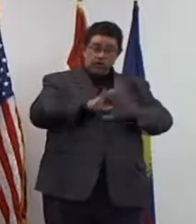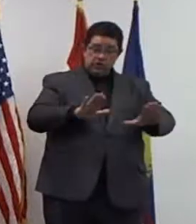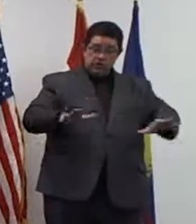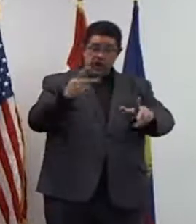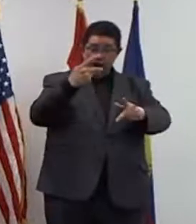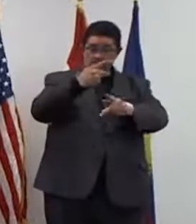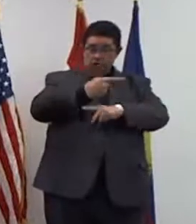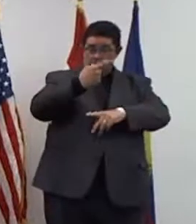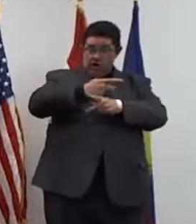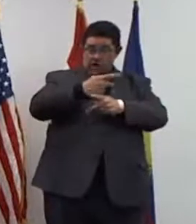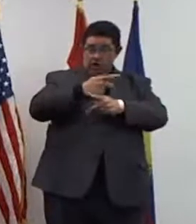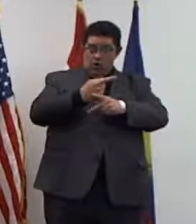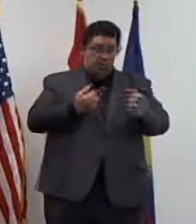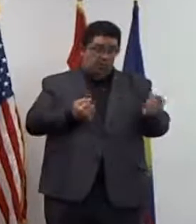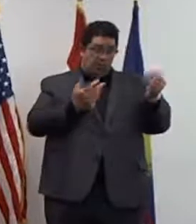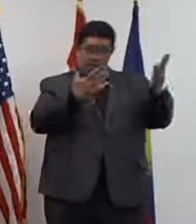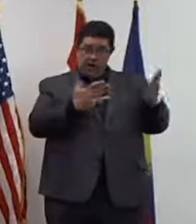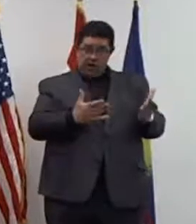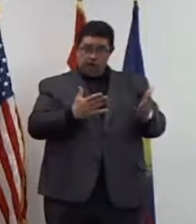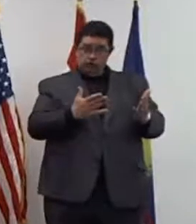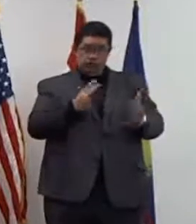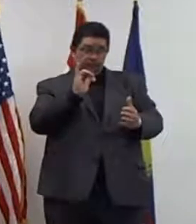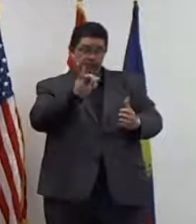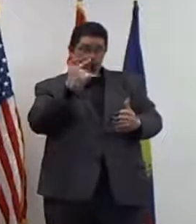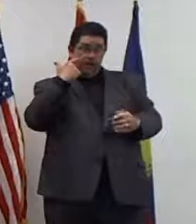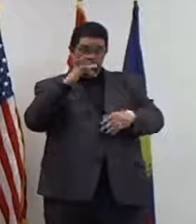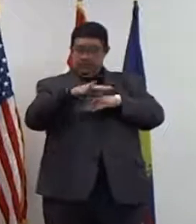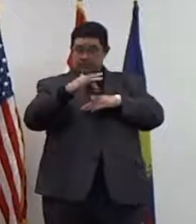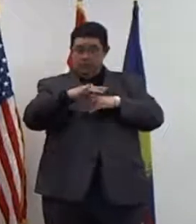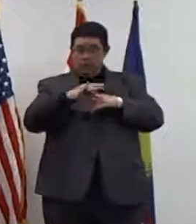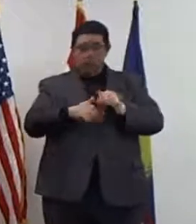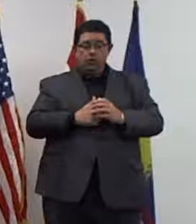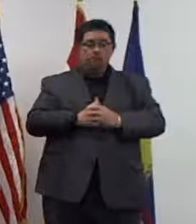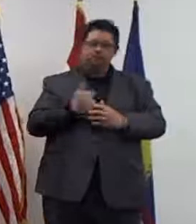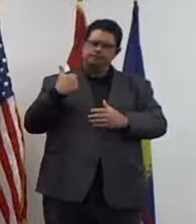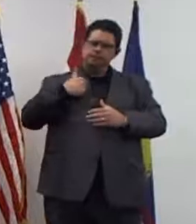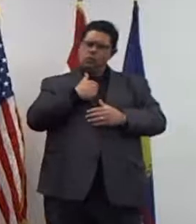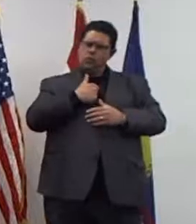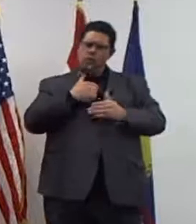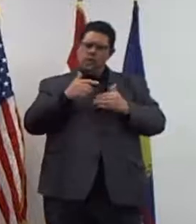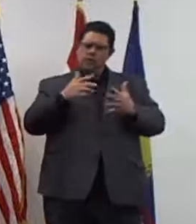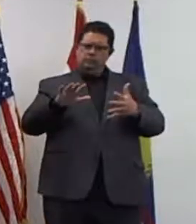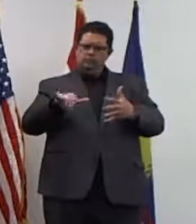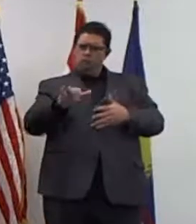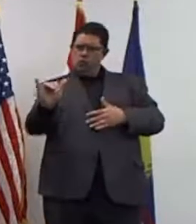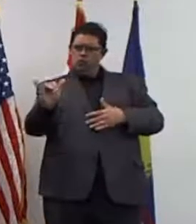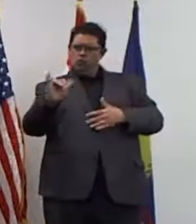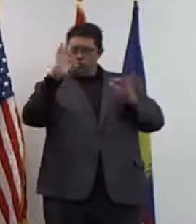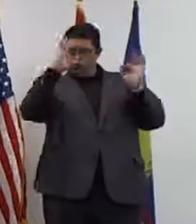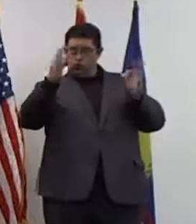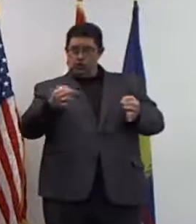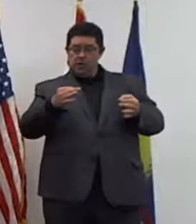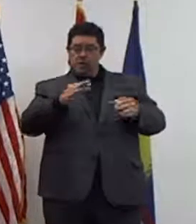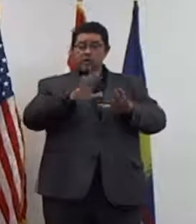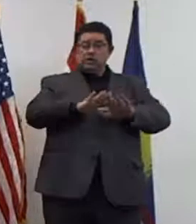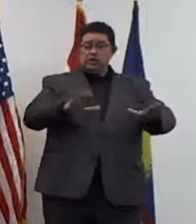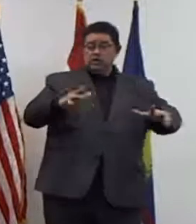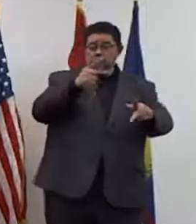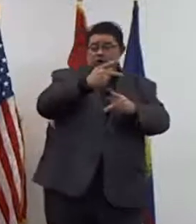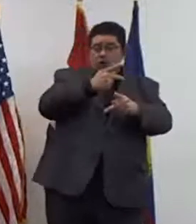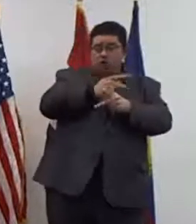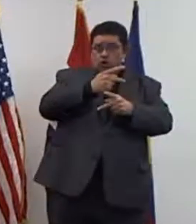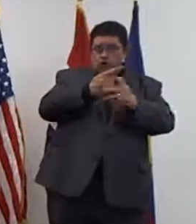in order to make that access available. We further determined that child care facilities are in need of